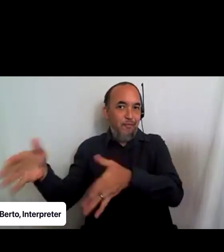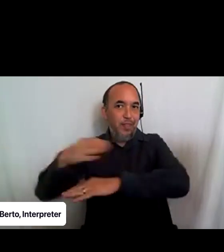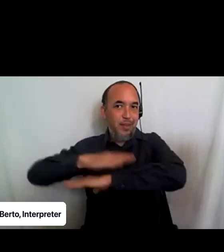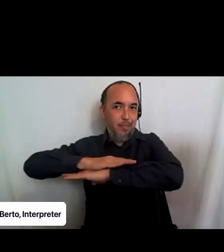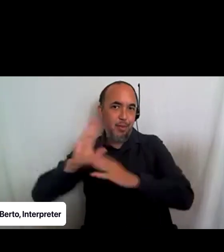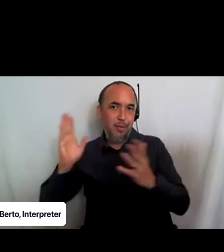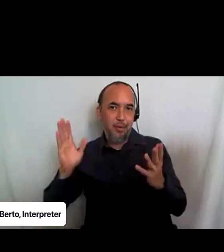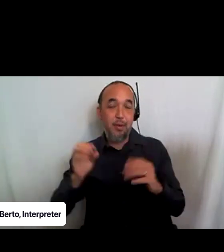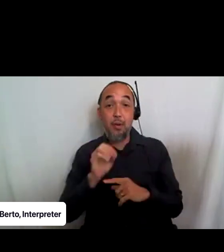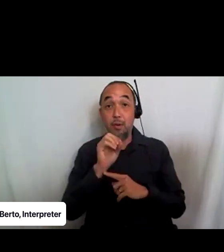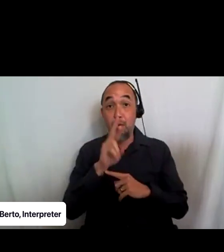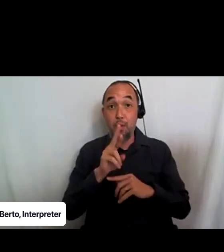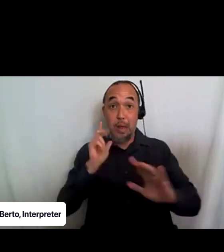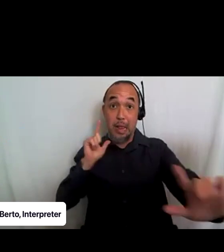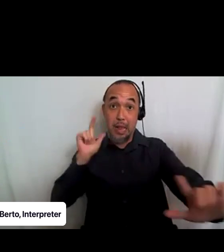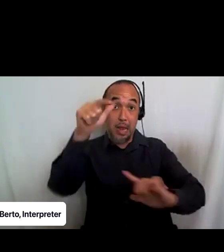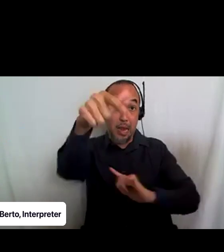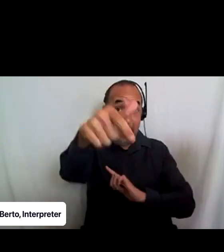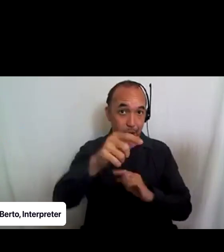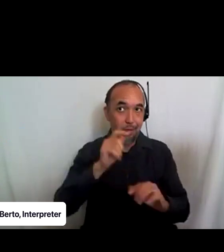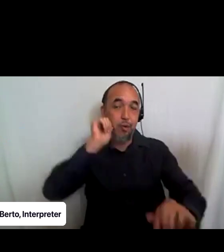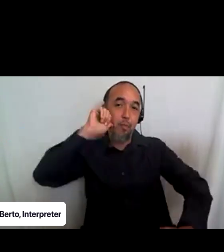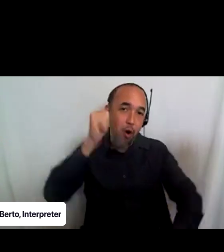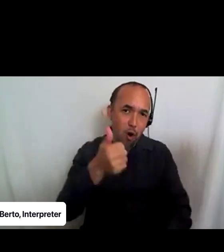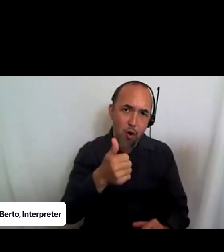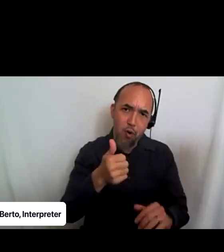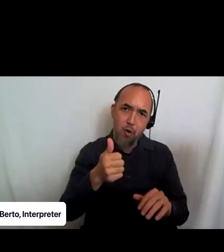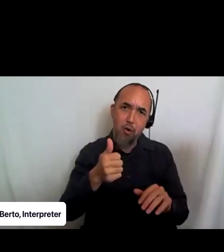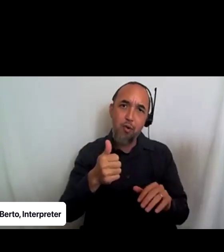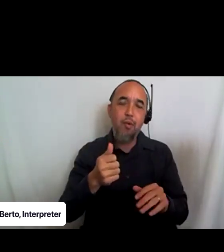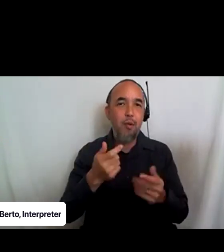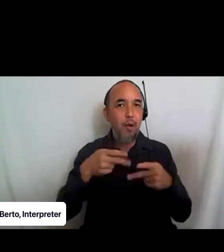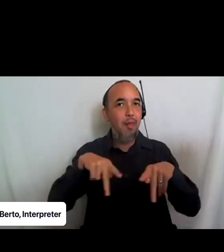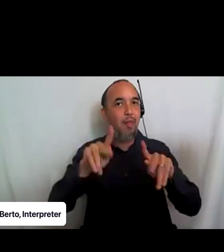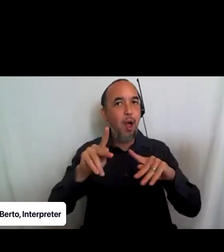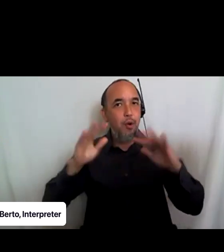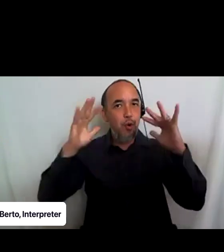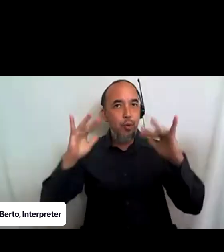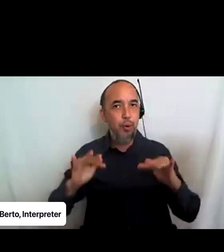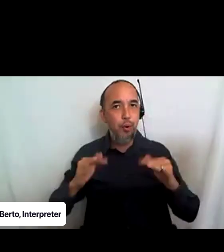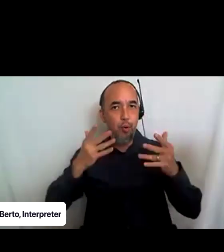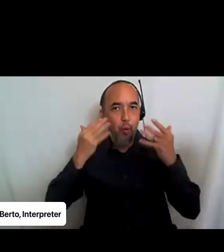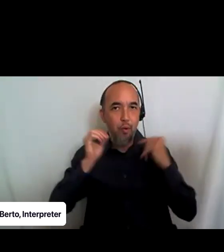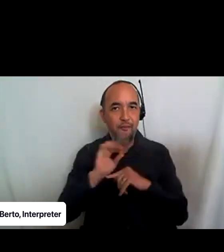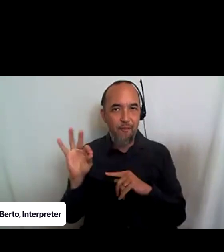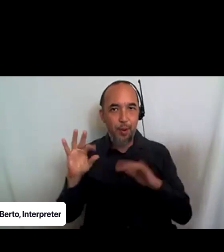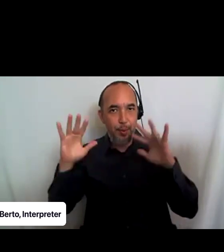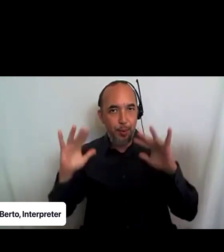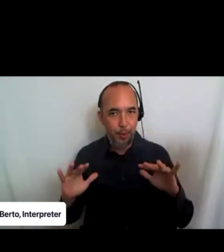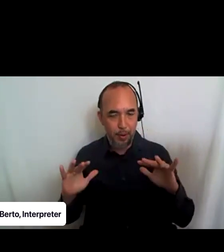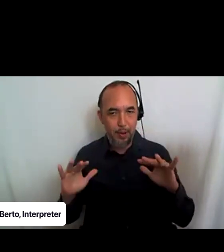time. Or if you're gonna bake it later or the next day, let everything kind of cool down first, and then put